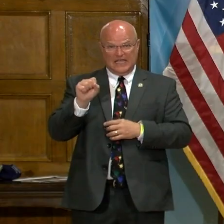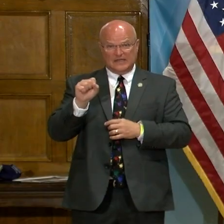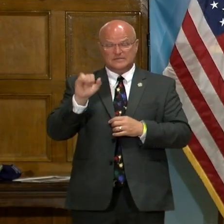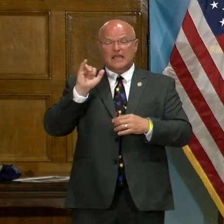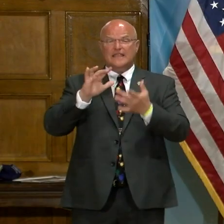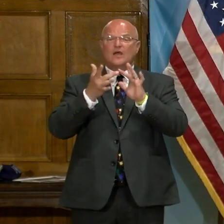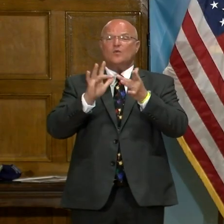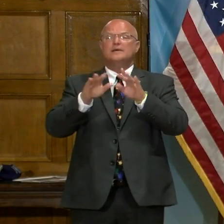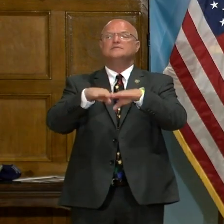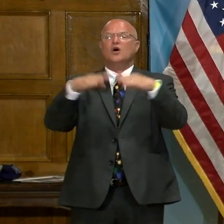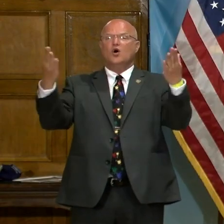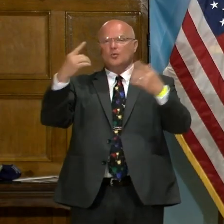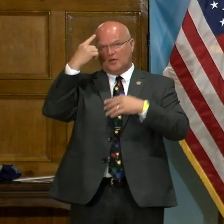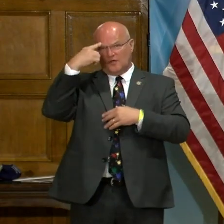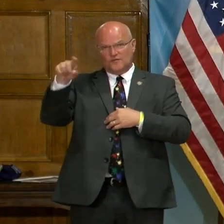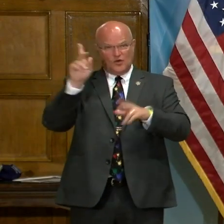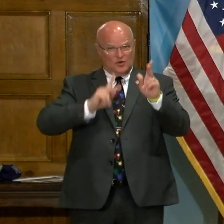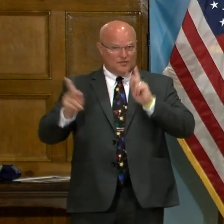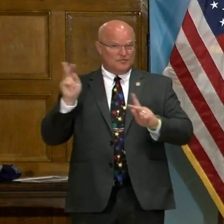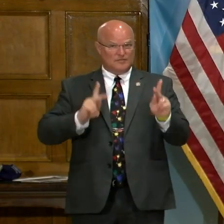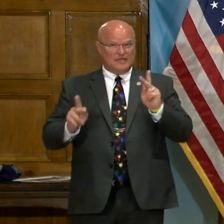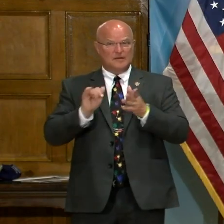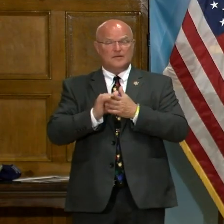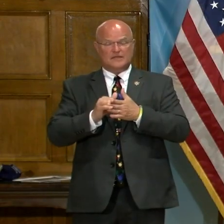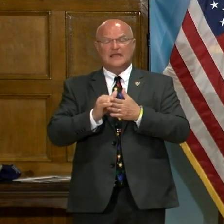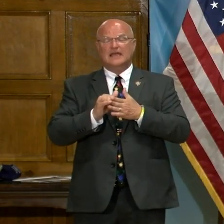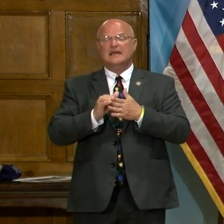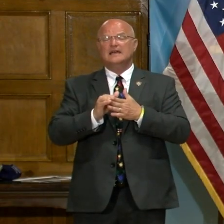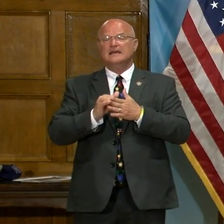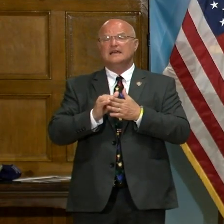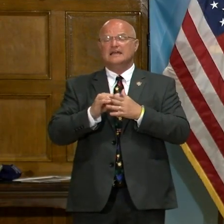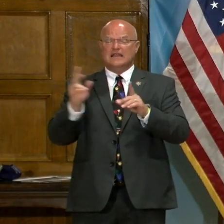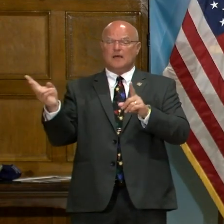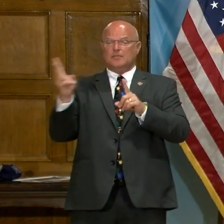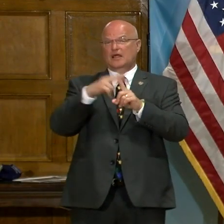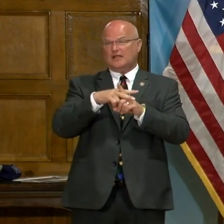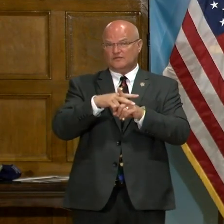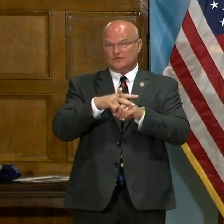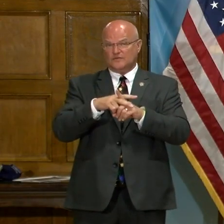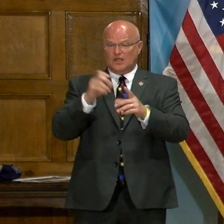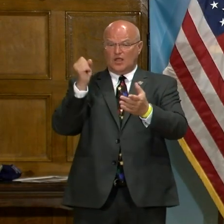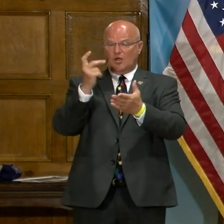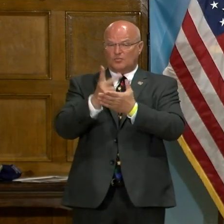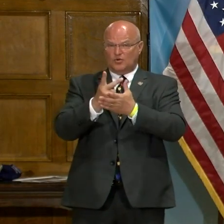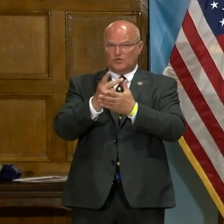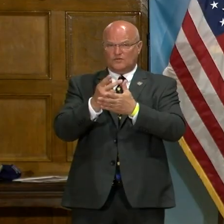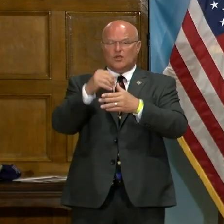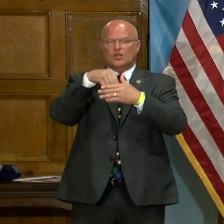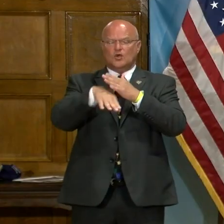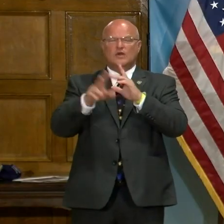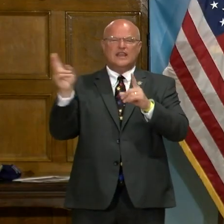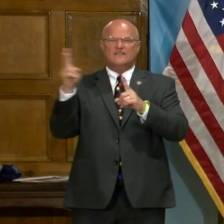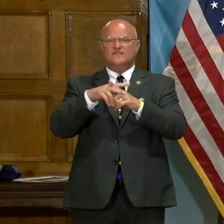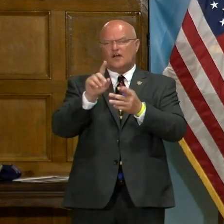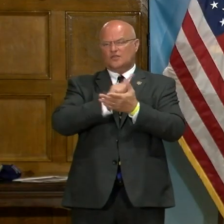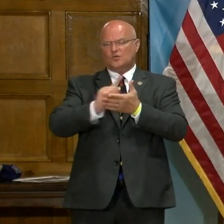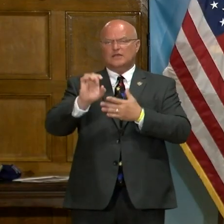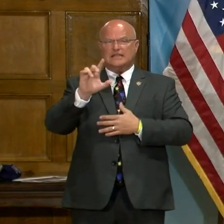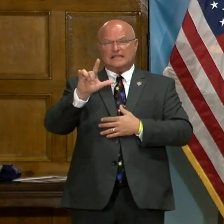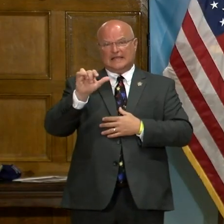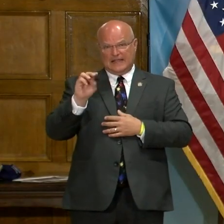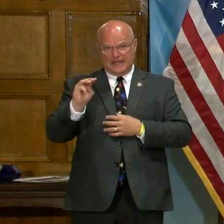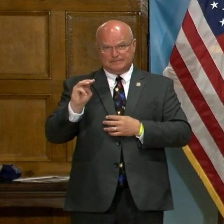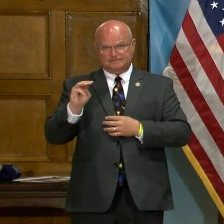that website is available for everyone that have been applied for it, been approved for it, to go in and file their weekly